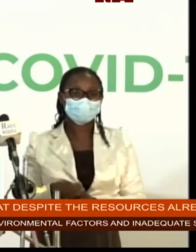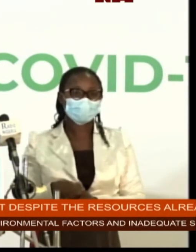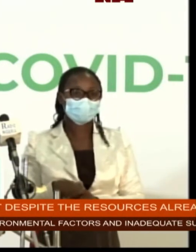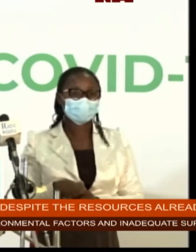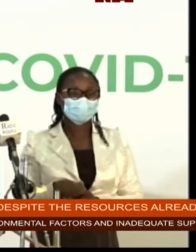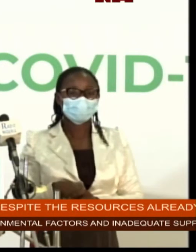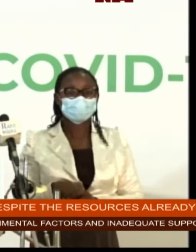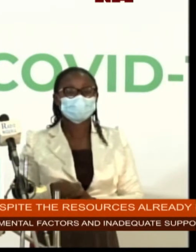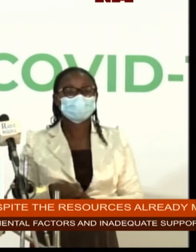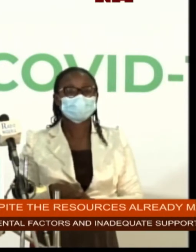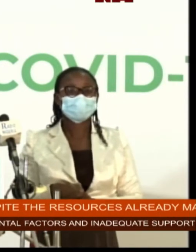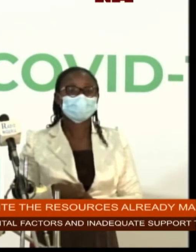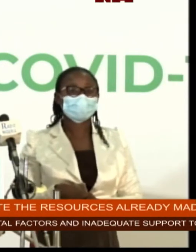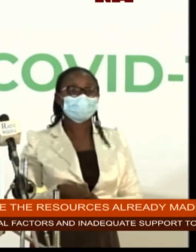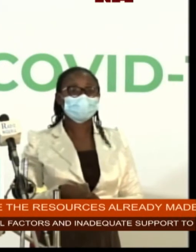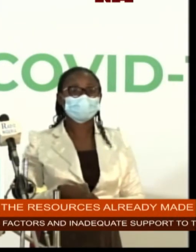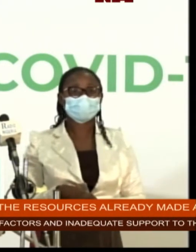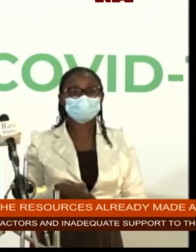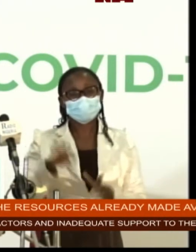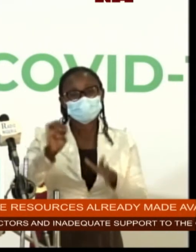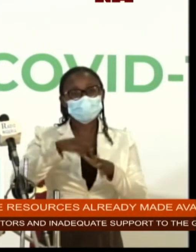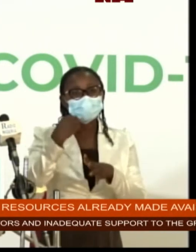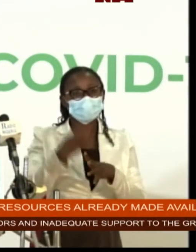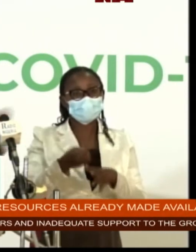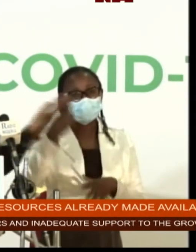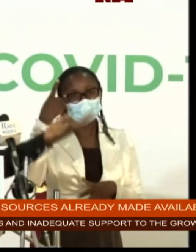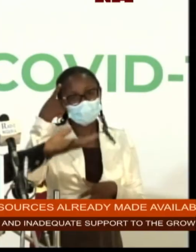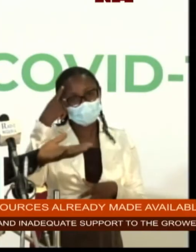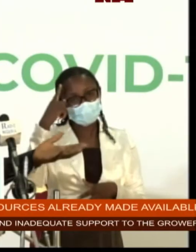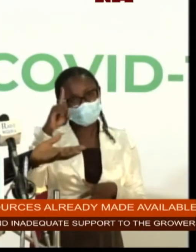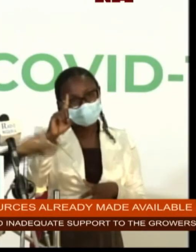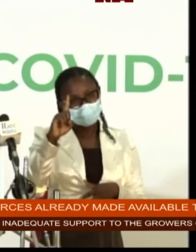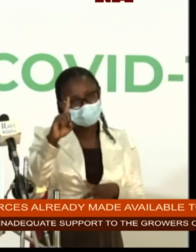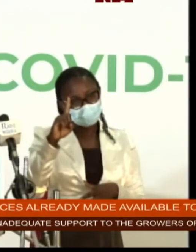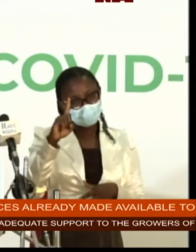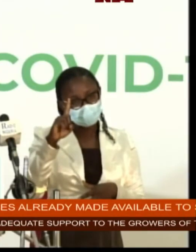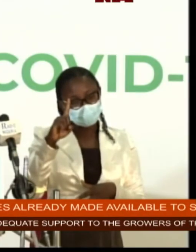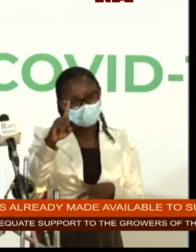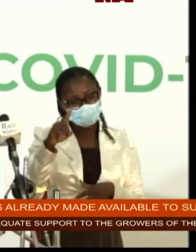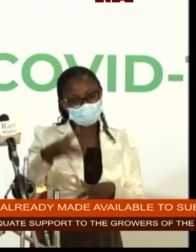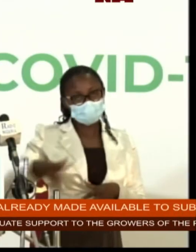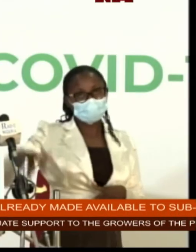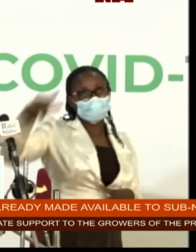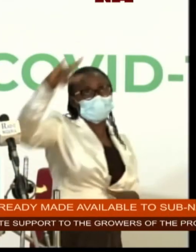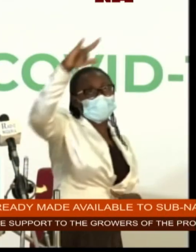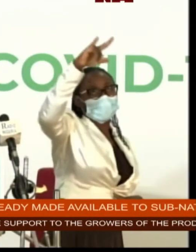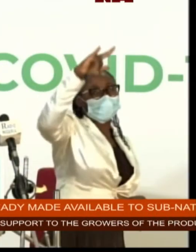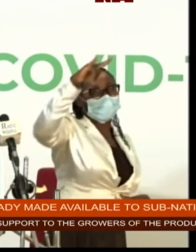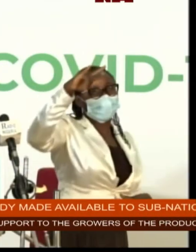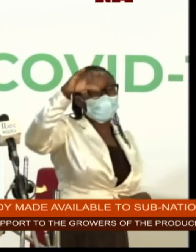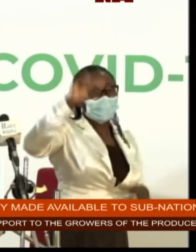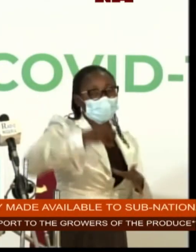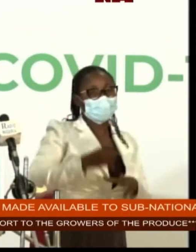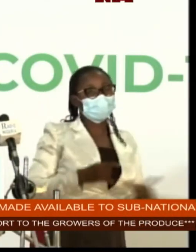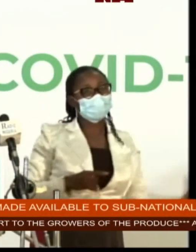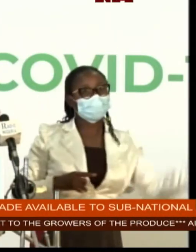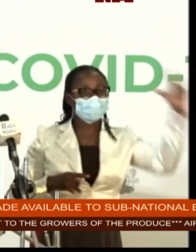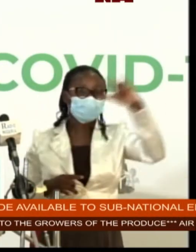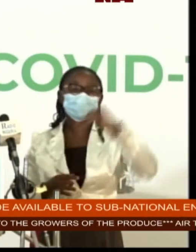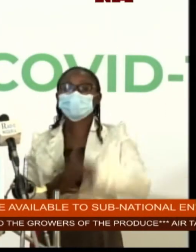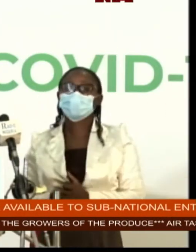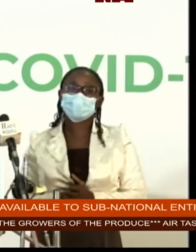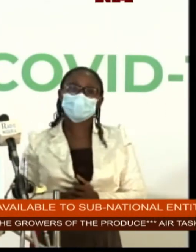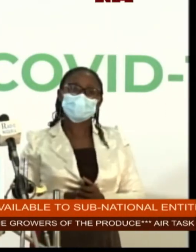test results, either for inbound flights or outbound flights. Farouk,